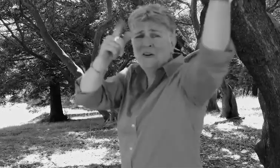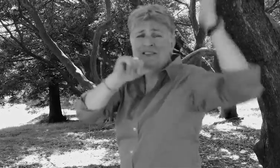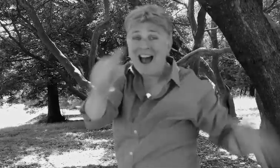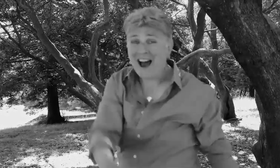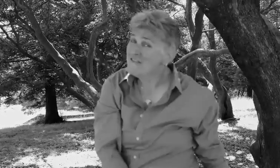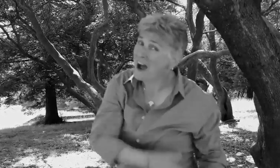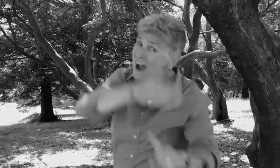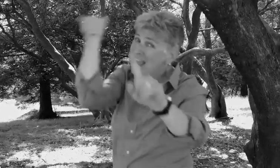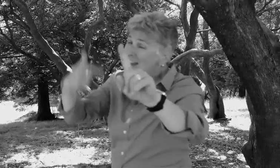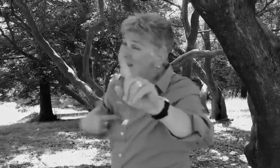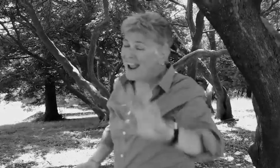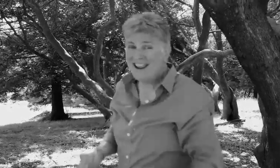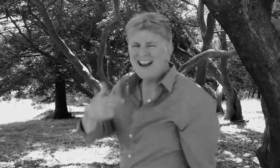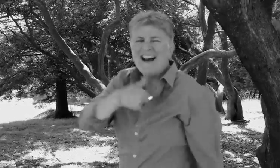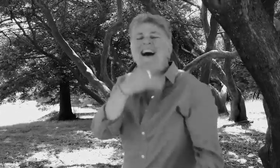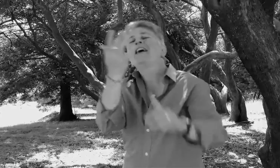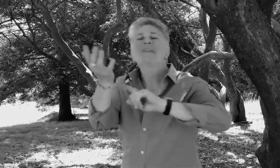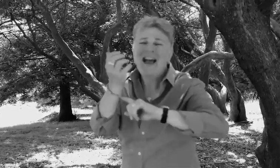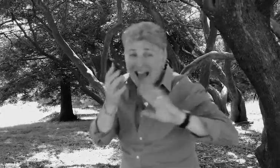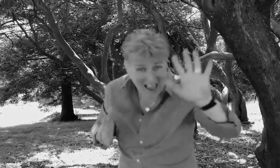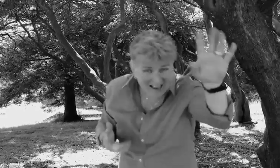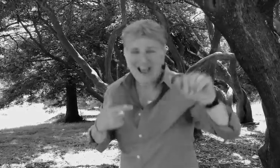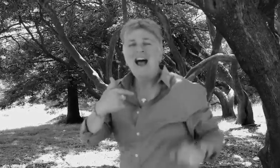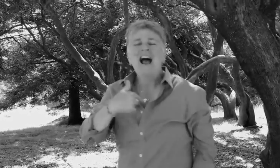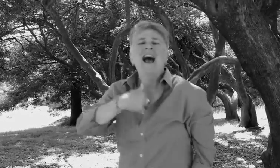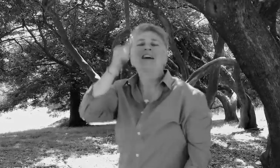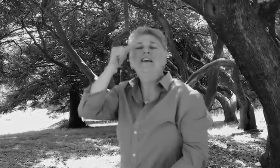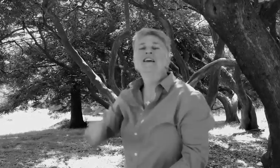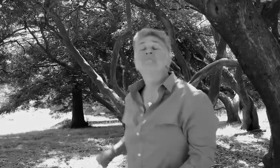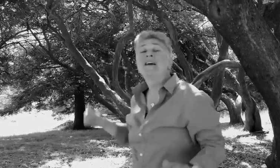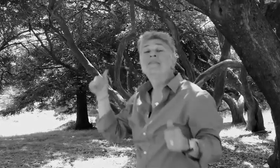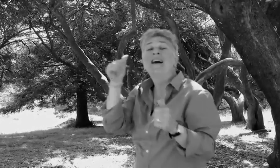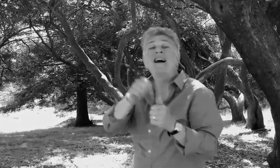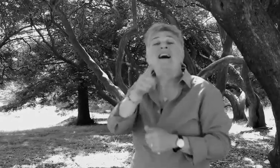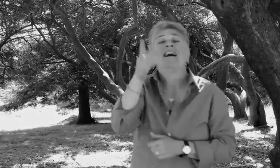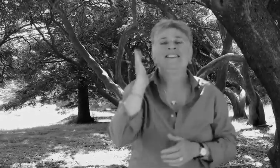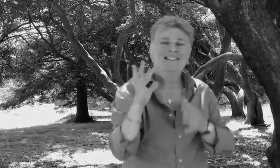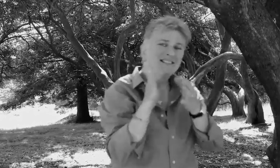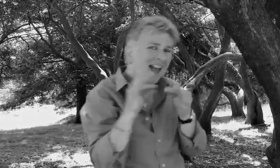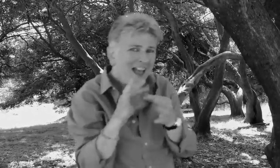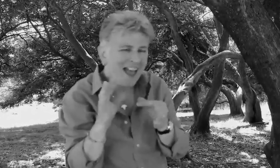too. Don't forget me, I beg. I'll remember you